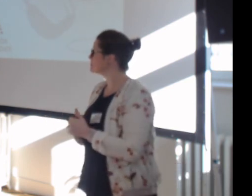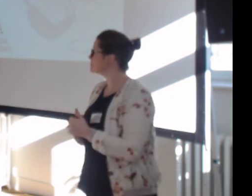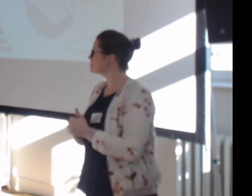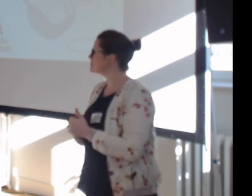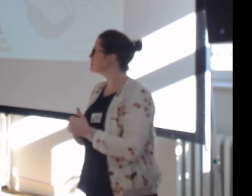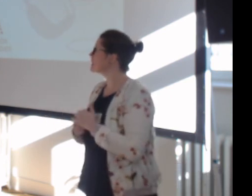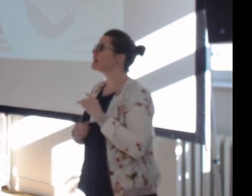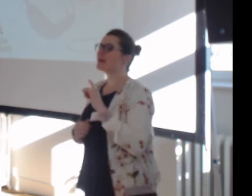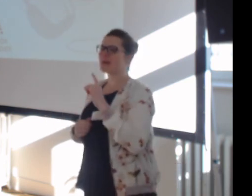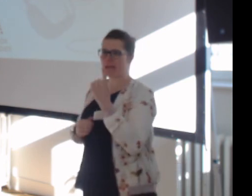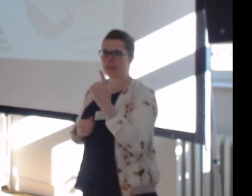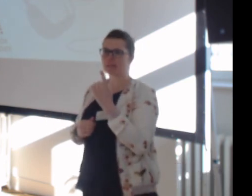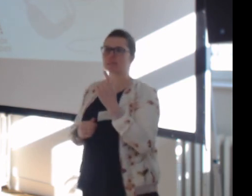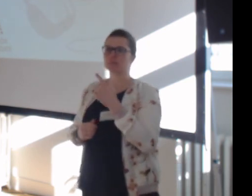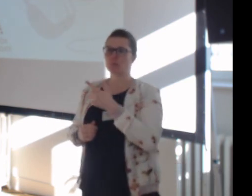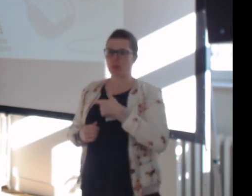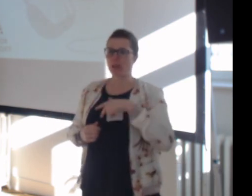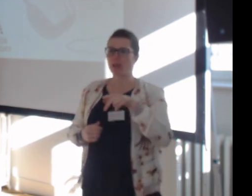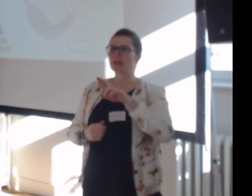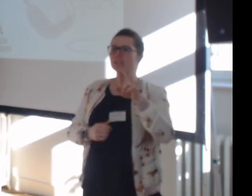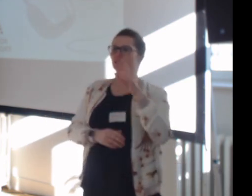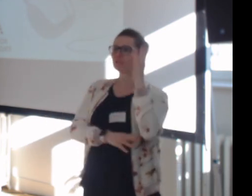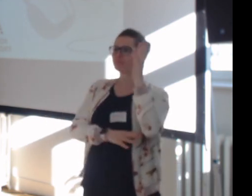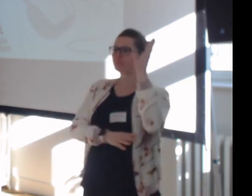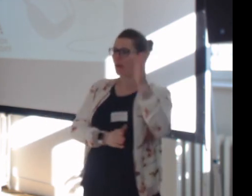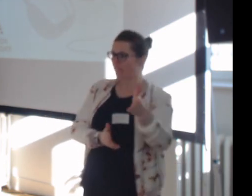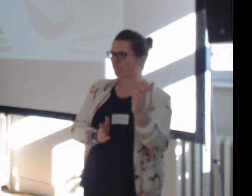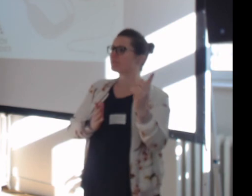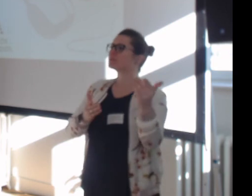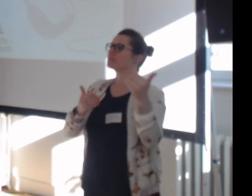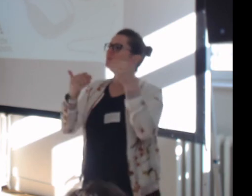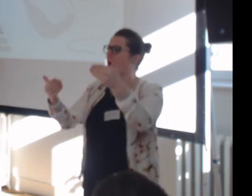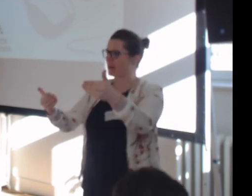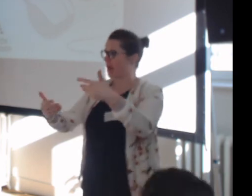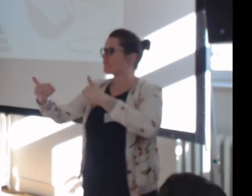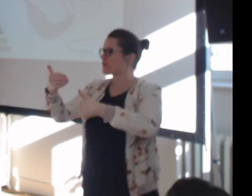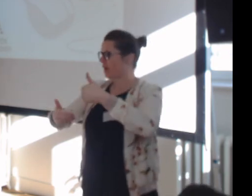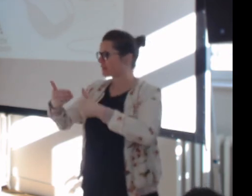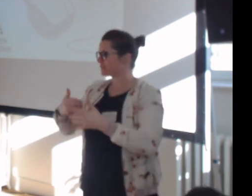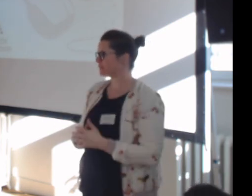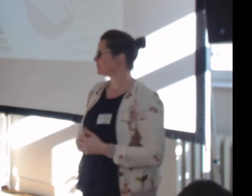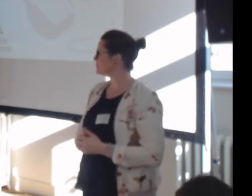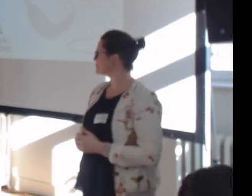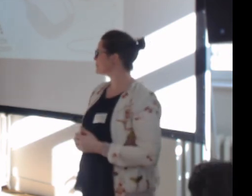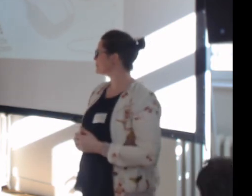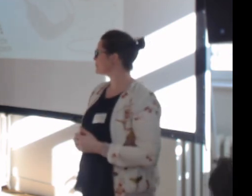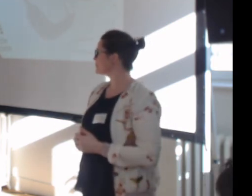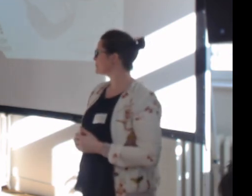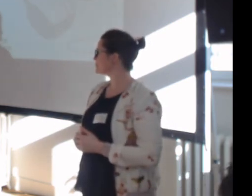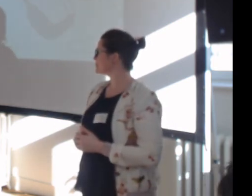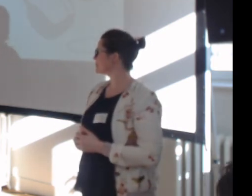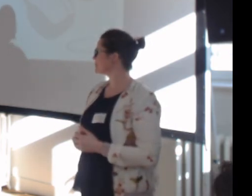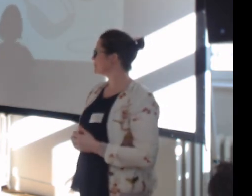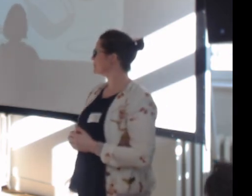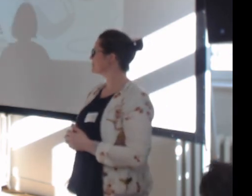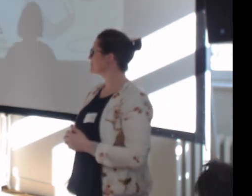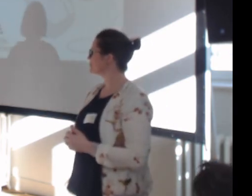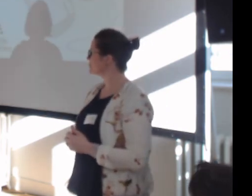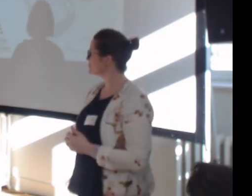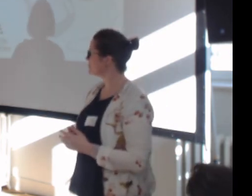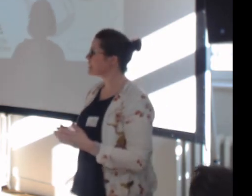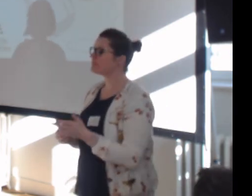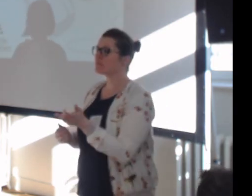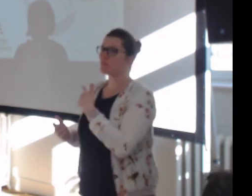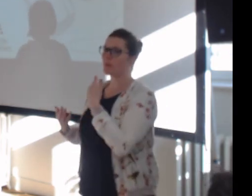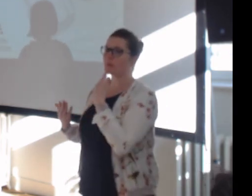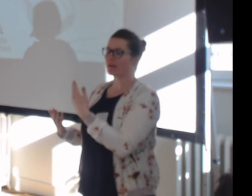Okay. First we hear the story of Richard, and then we have some questions afterwards. But just wait for a second. We'd like to thank